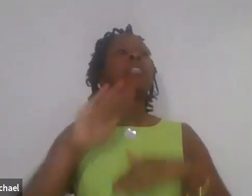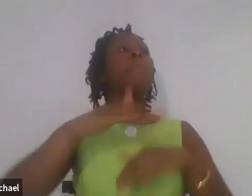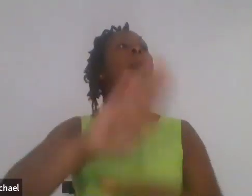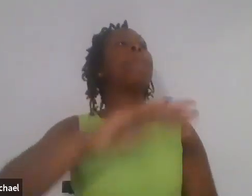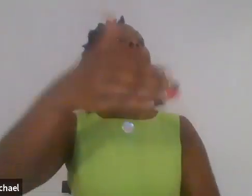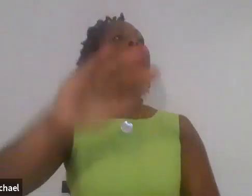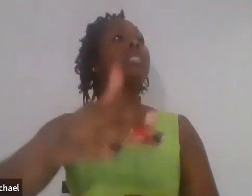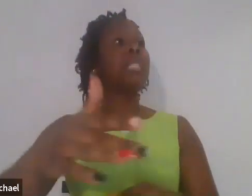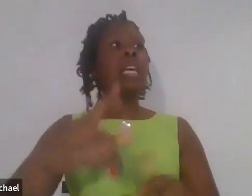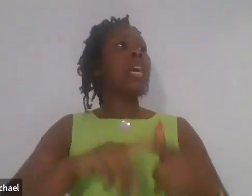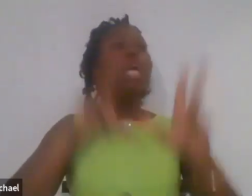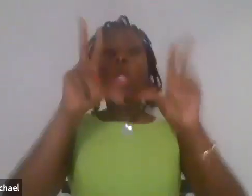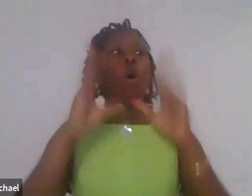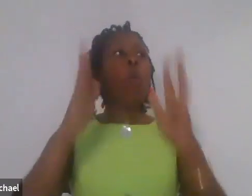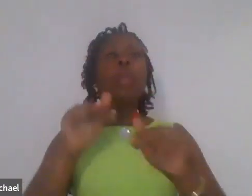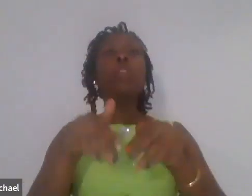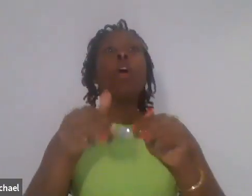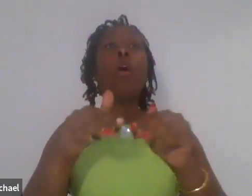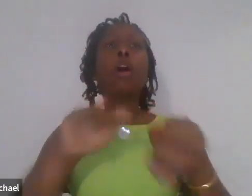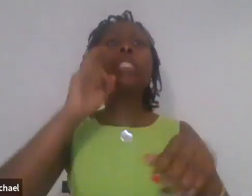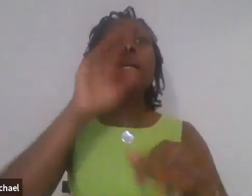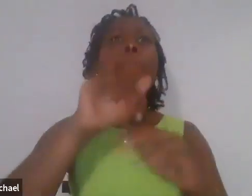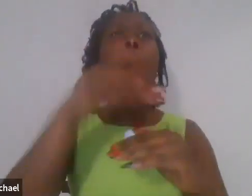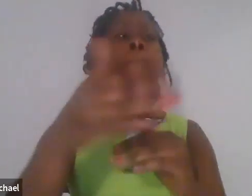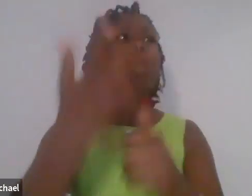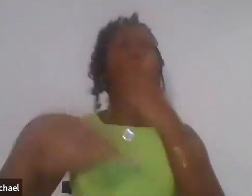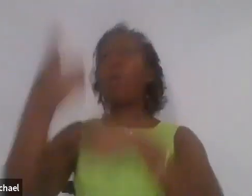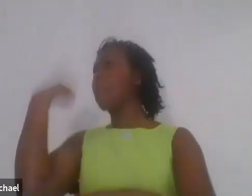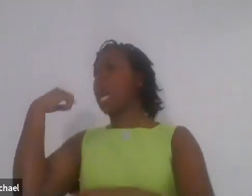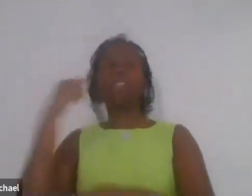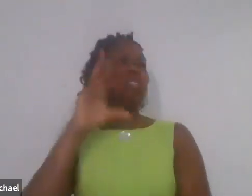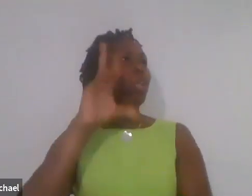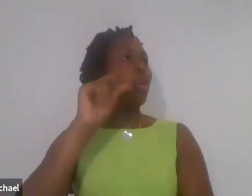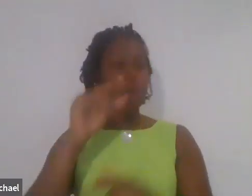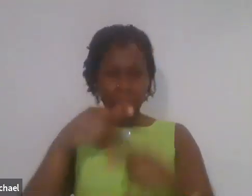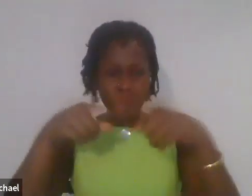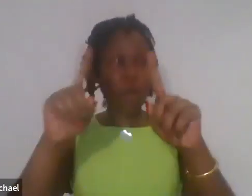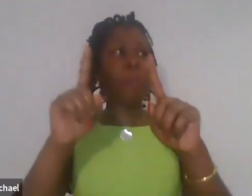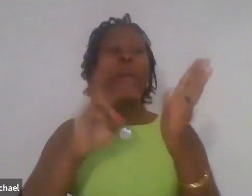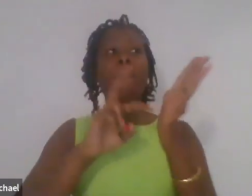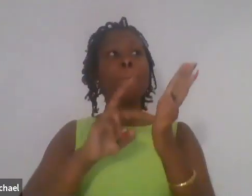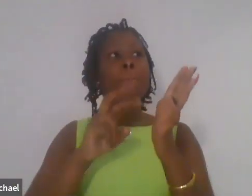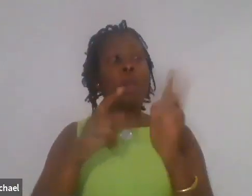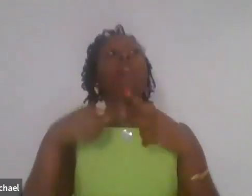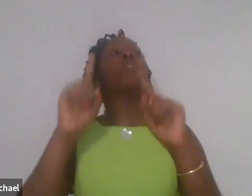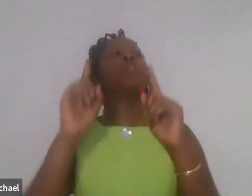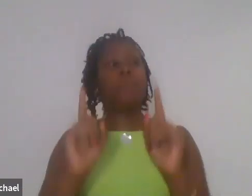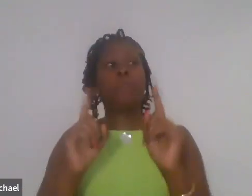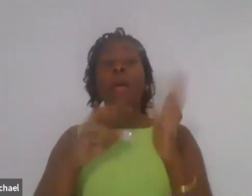anywhere, the road is bumpy. No one go, So still no one bumpy, go back. can see a bump and decide to want to go